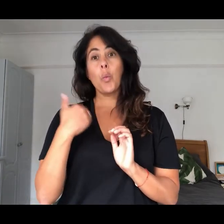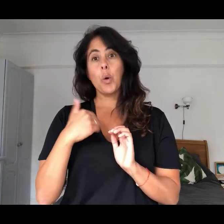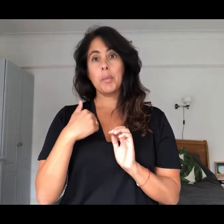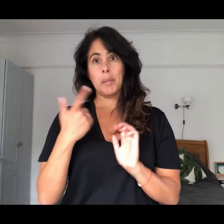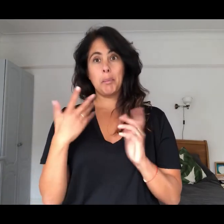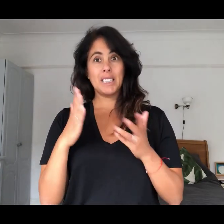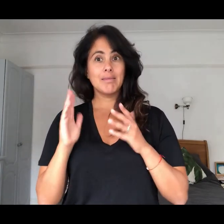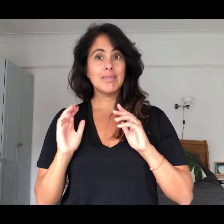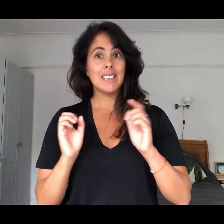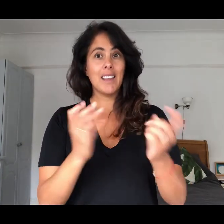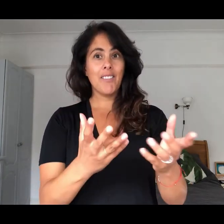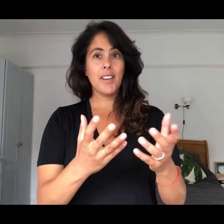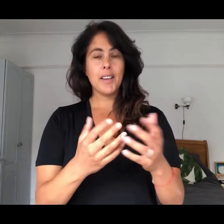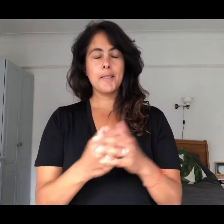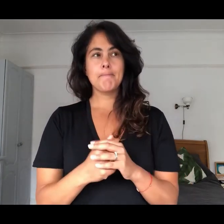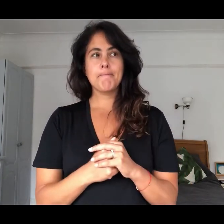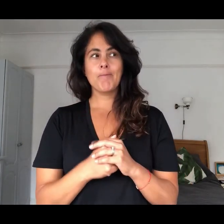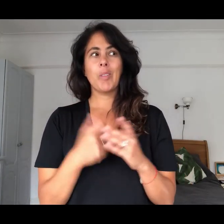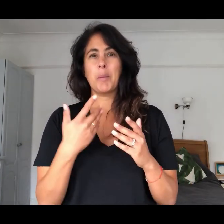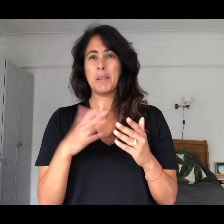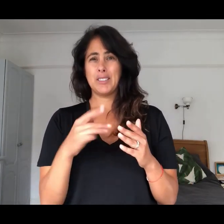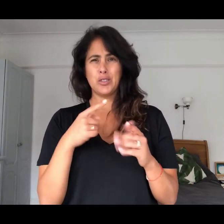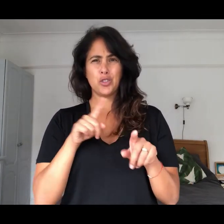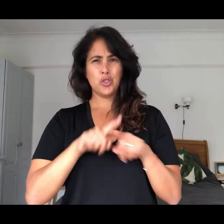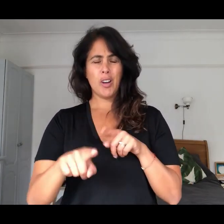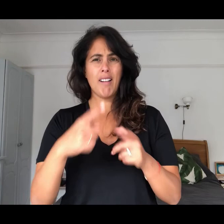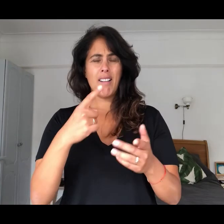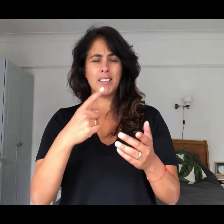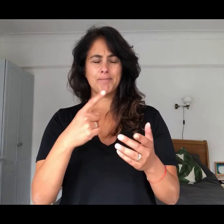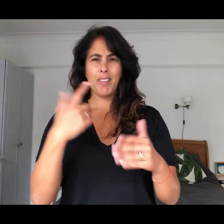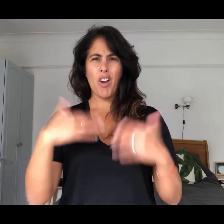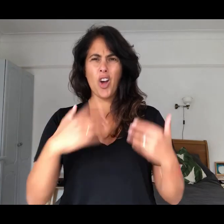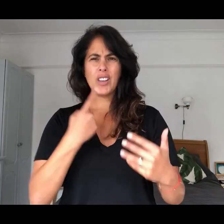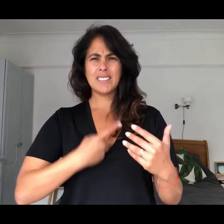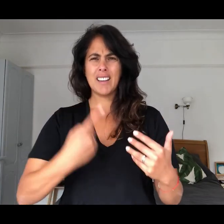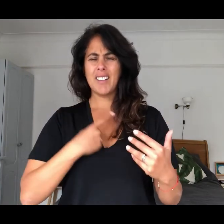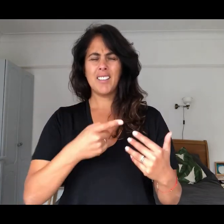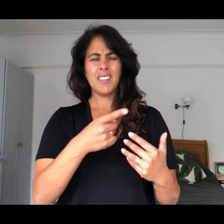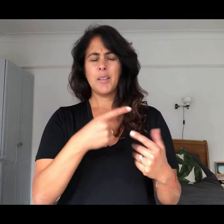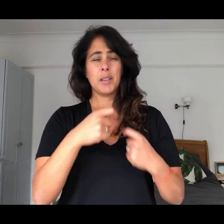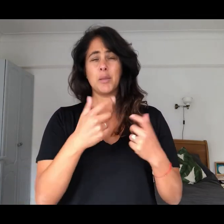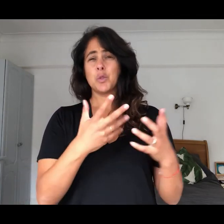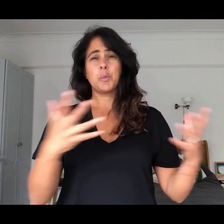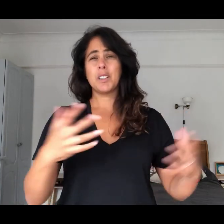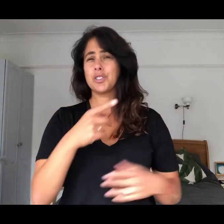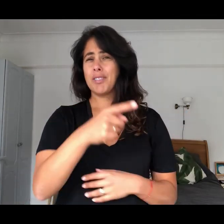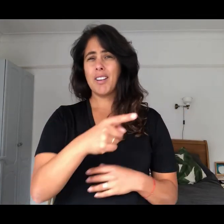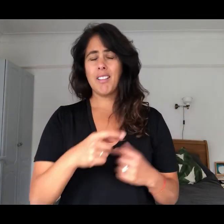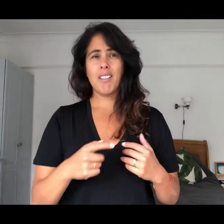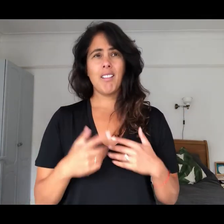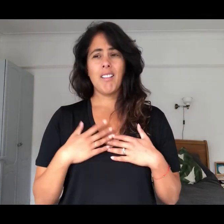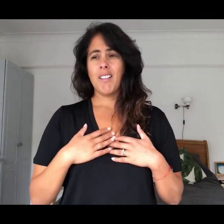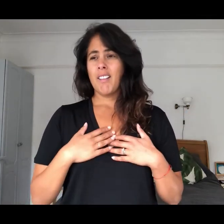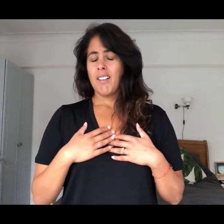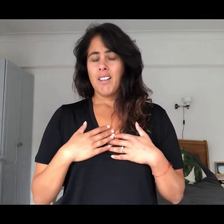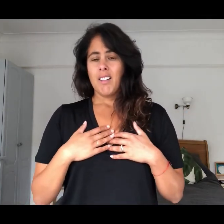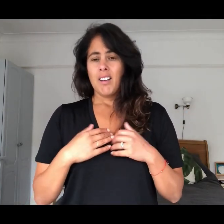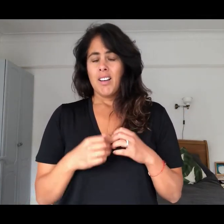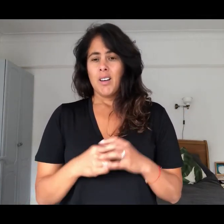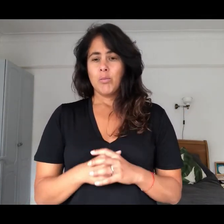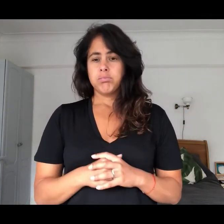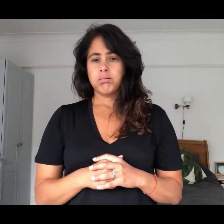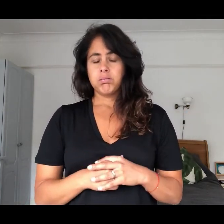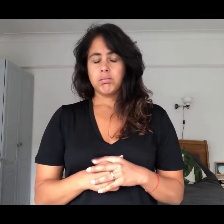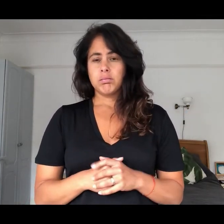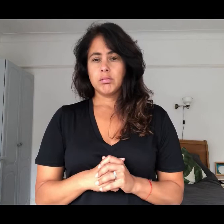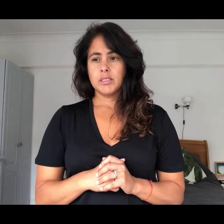One of the women we delivered to has tried to hurt herself. It has all got too much for her.